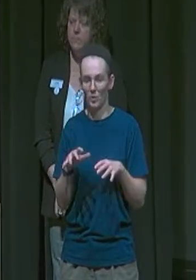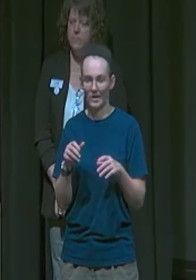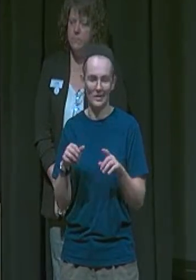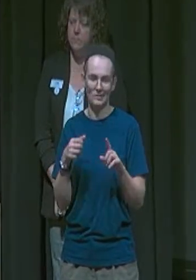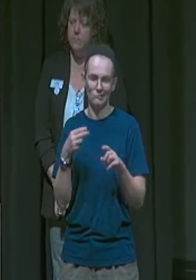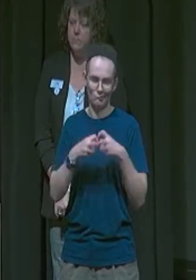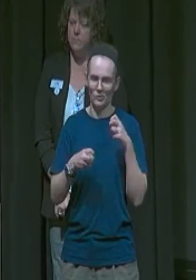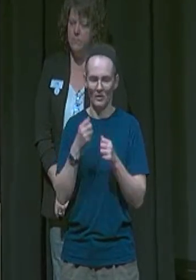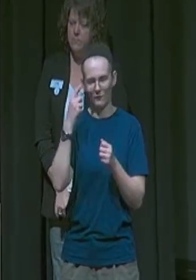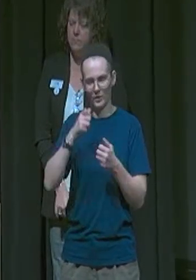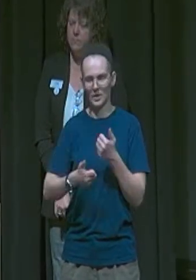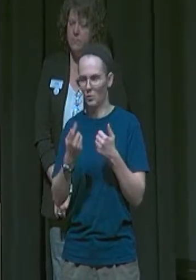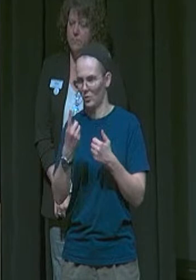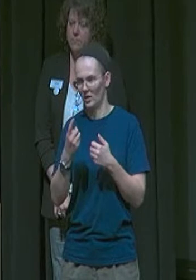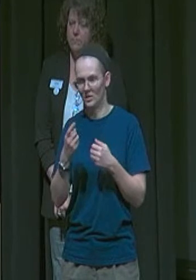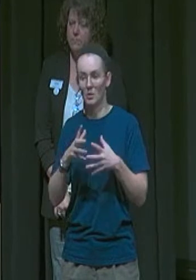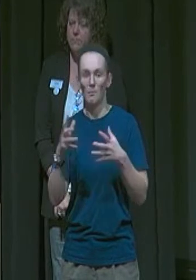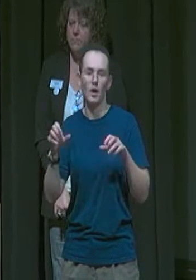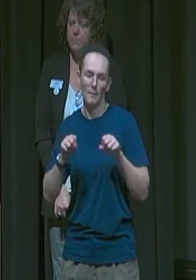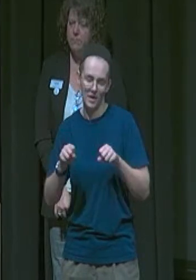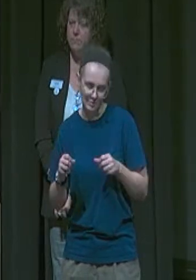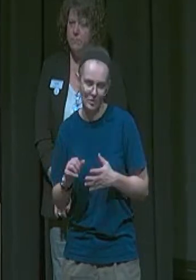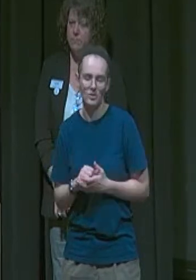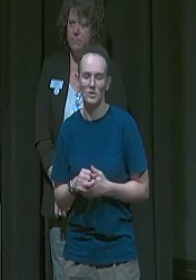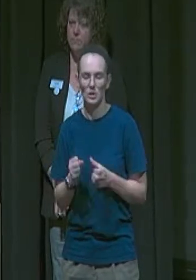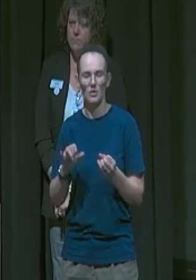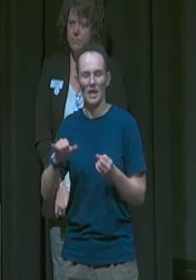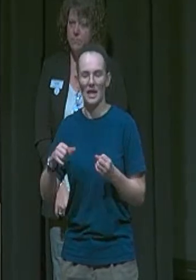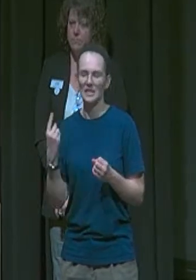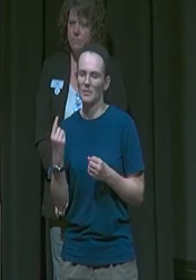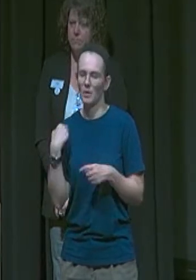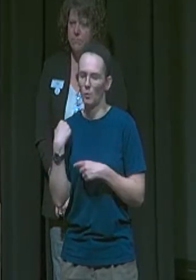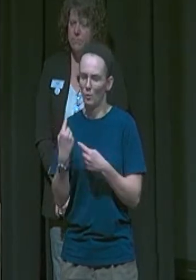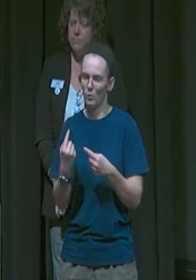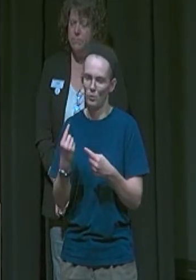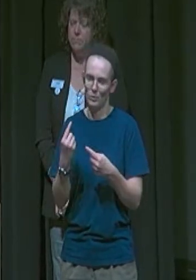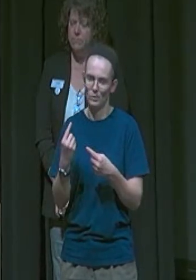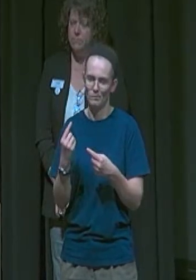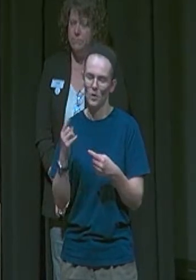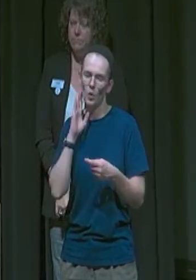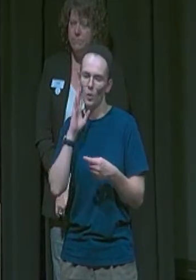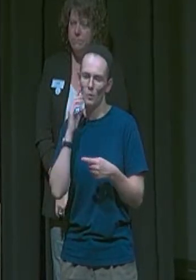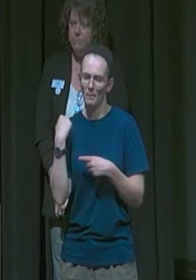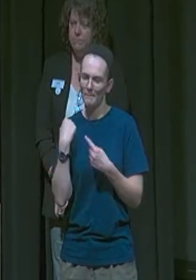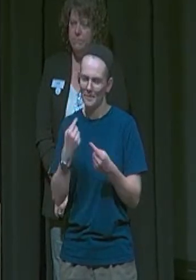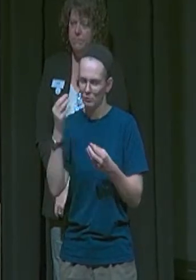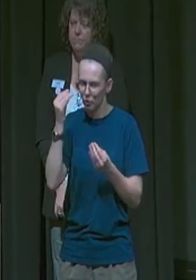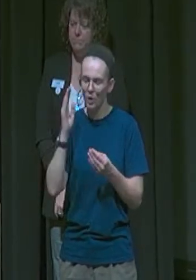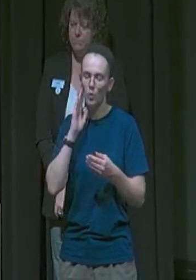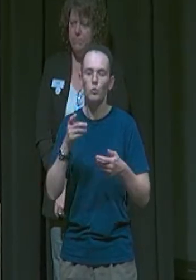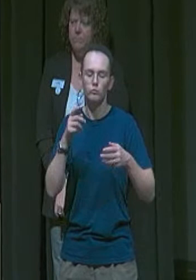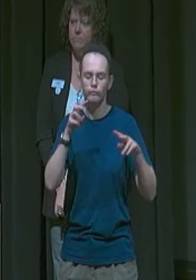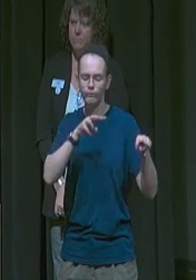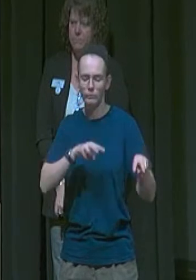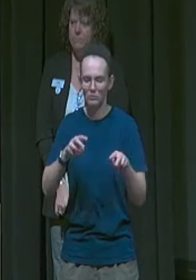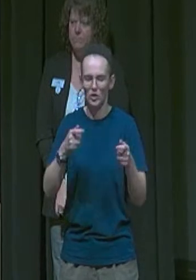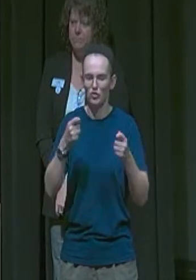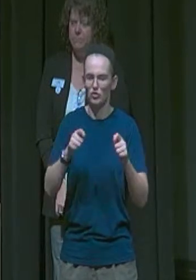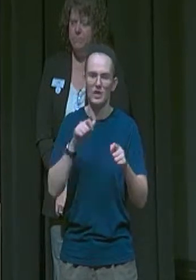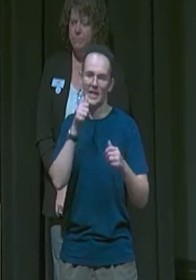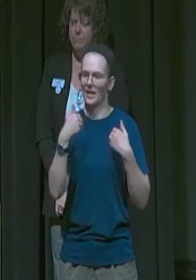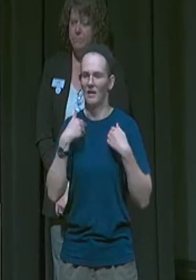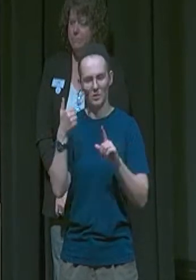disturb anyone as much as possible. So that's something that we'll be keeping an eye out for and try to avoid impacts